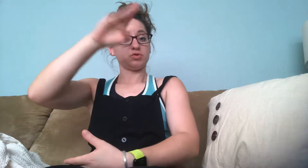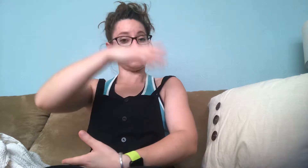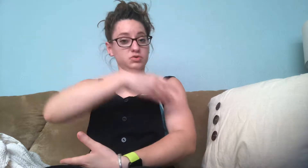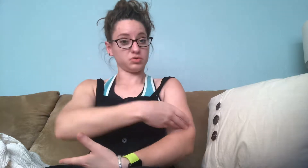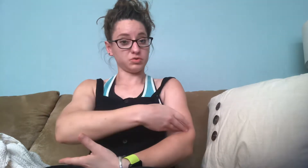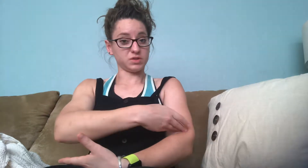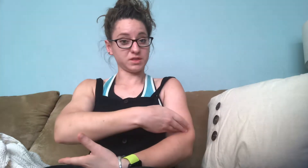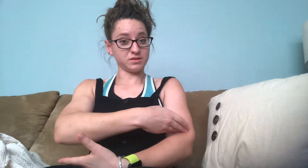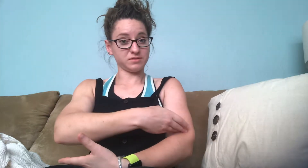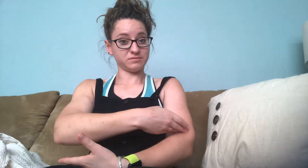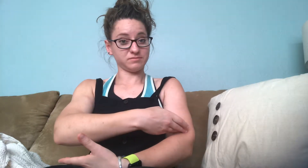2 sons.